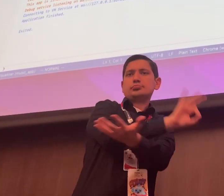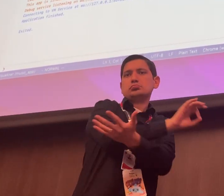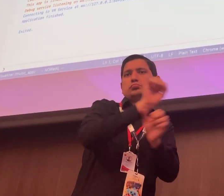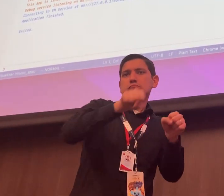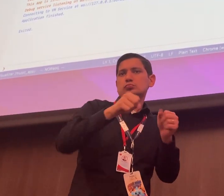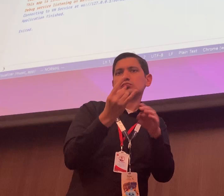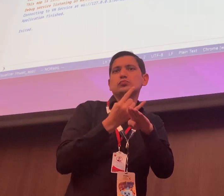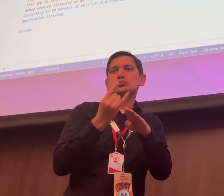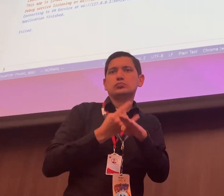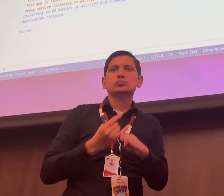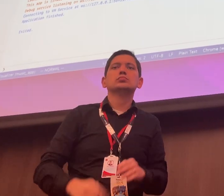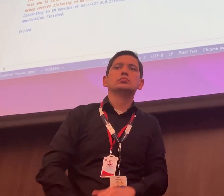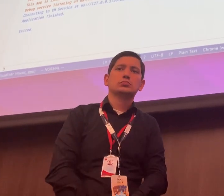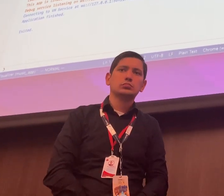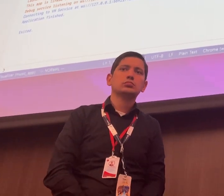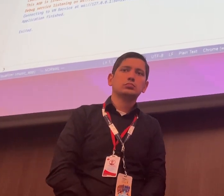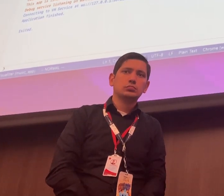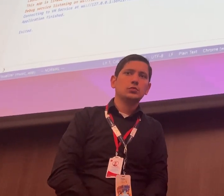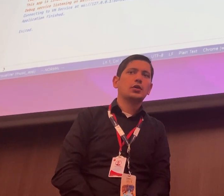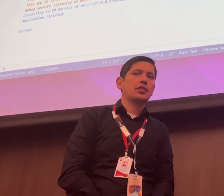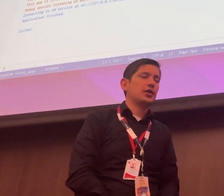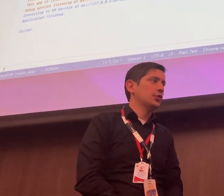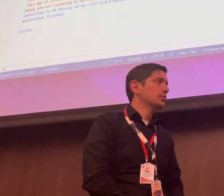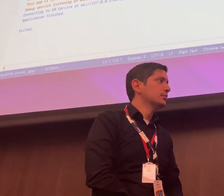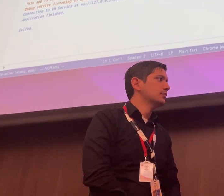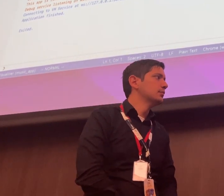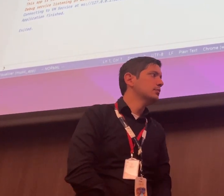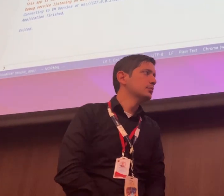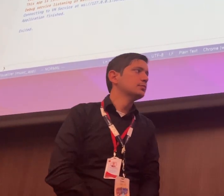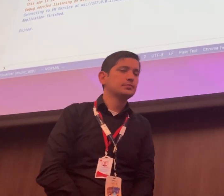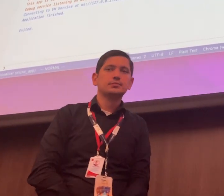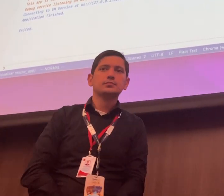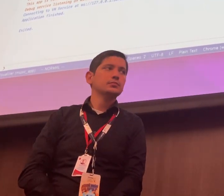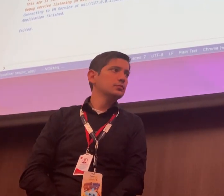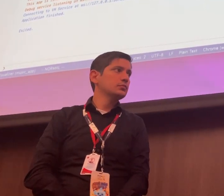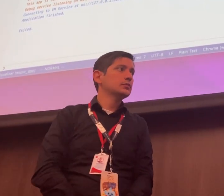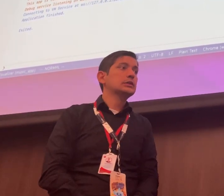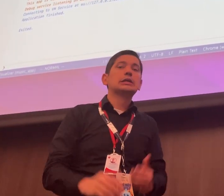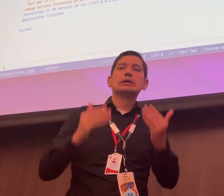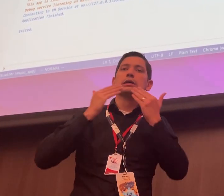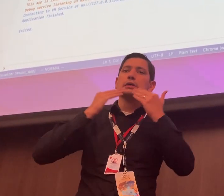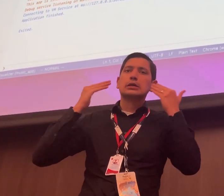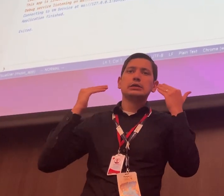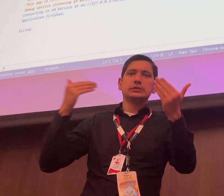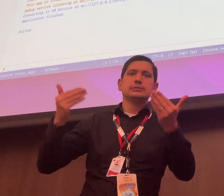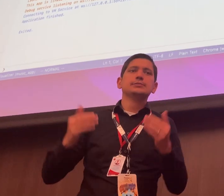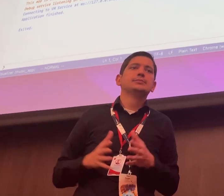Thank you. Gracias.